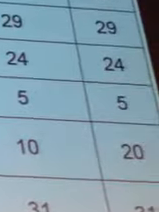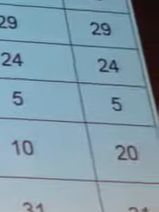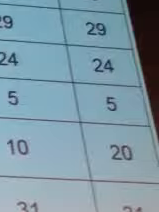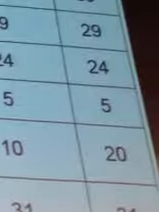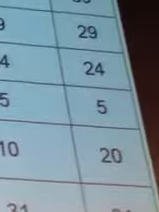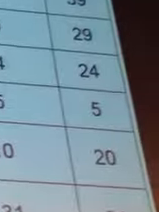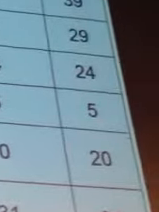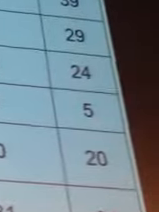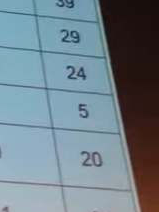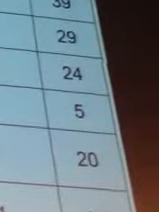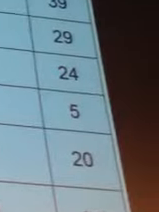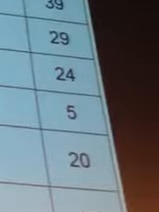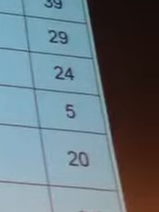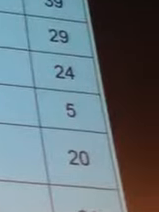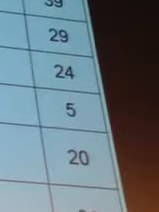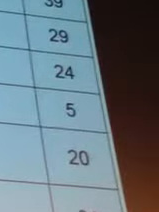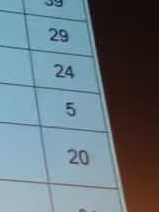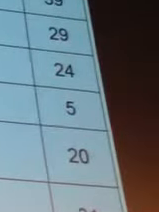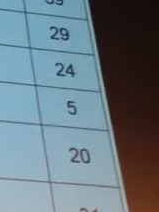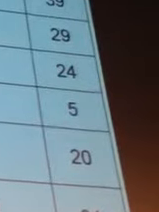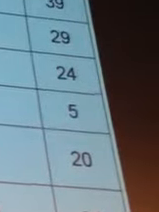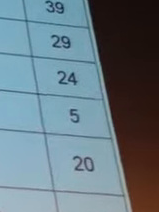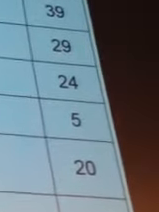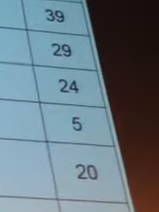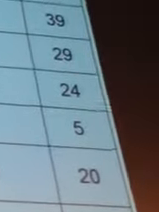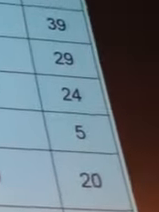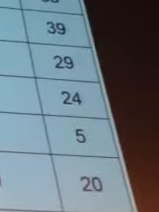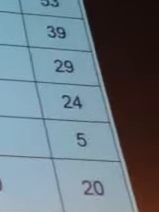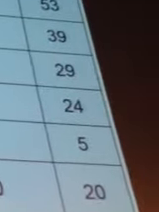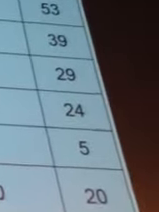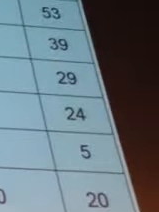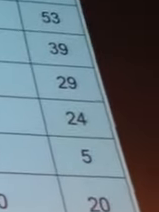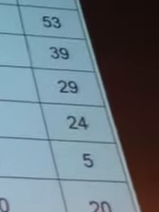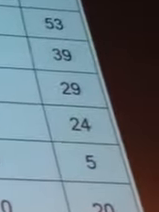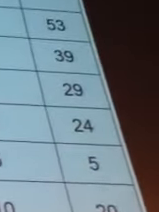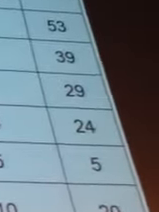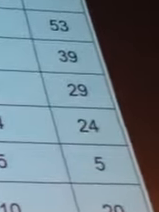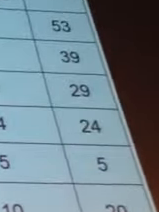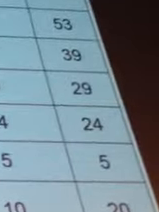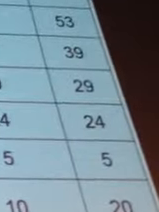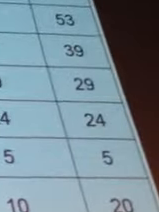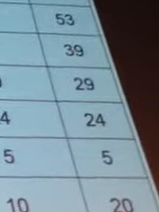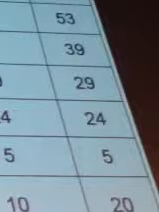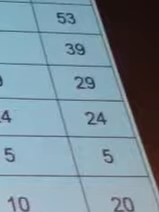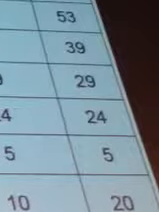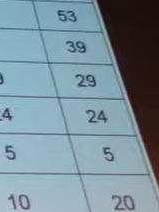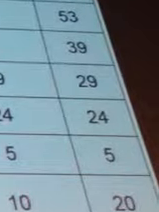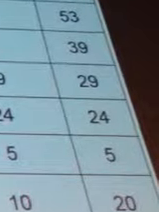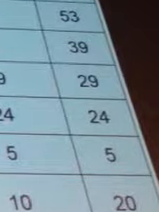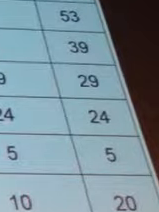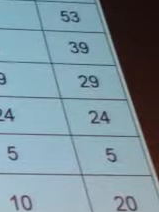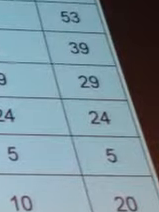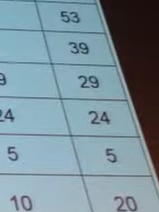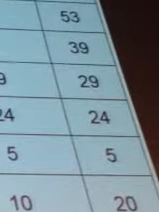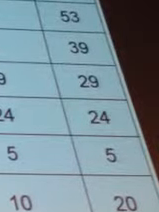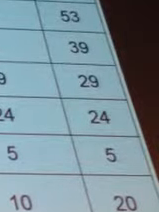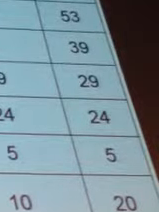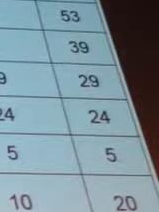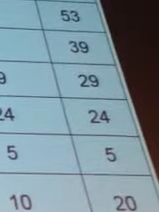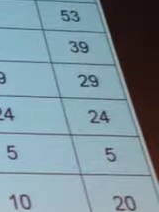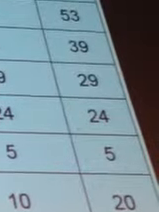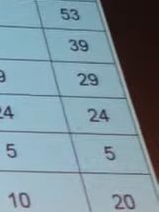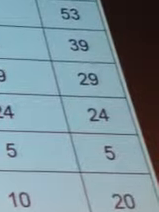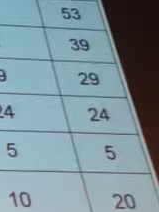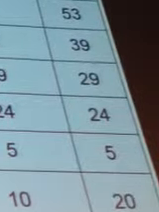a number of open lines, and so we'll capture some of those open lines. The numbers that you see there reflect a portion of the